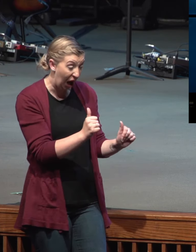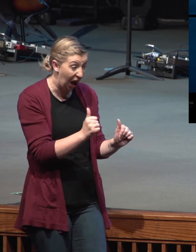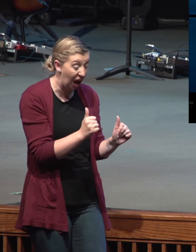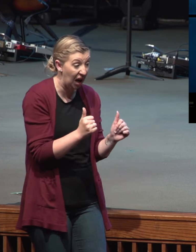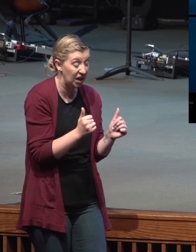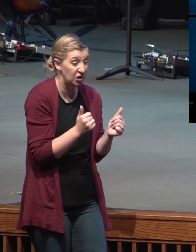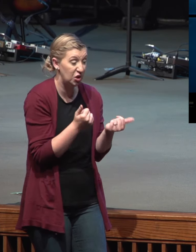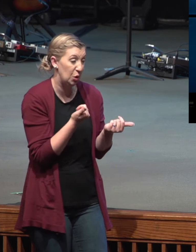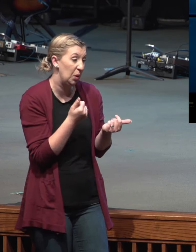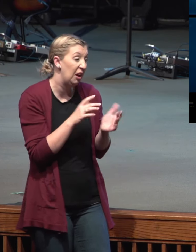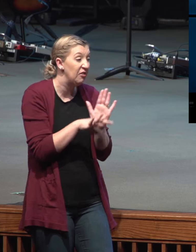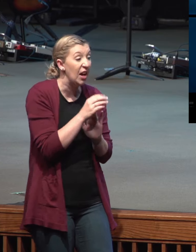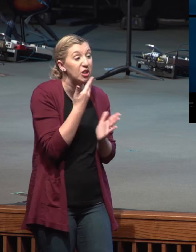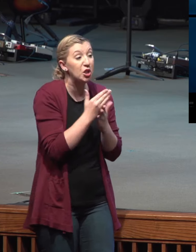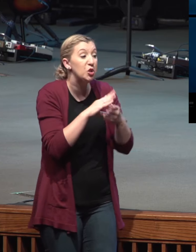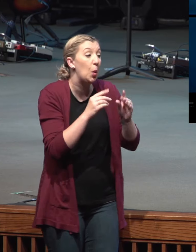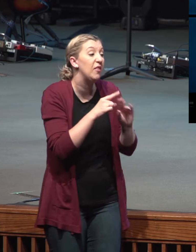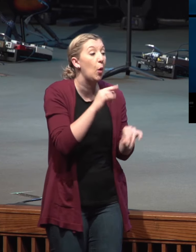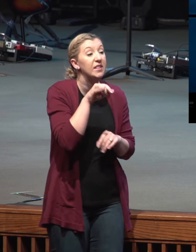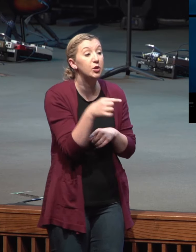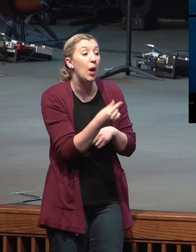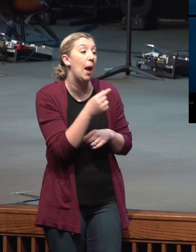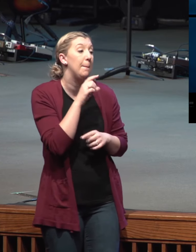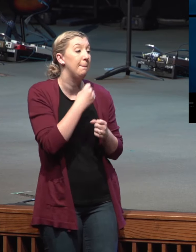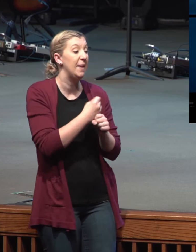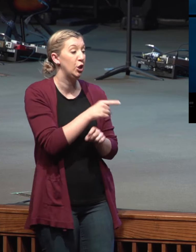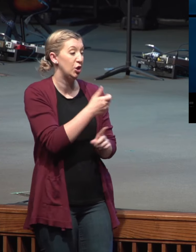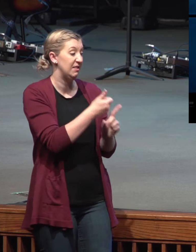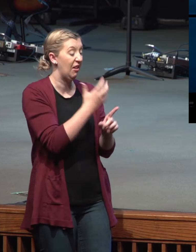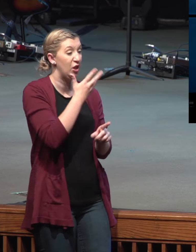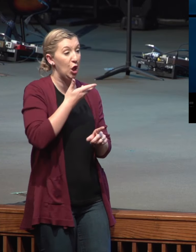for Instagram, make yourself look all tough on the front?